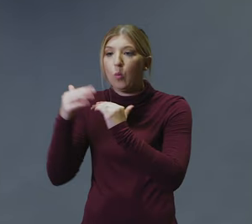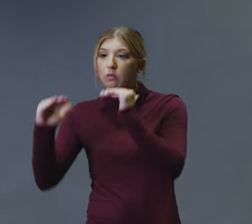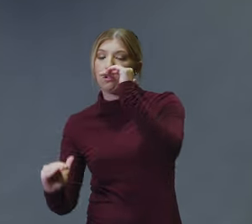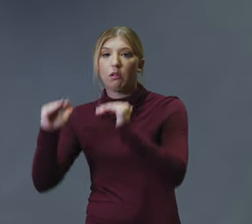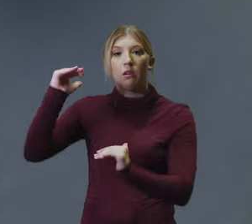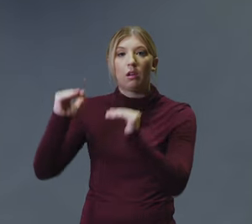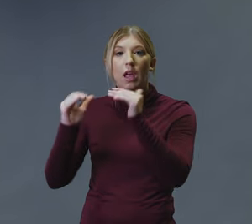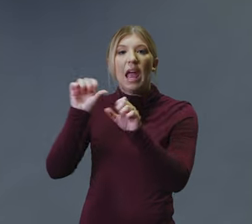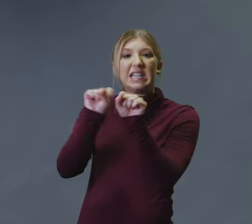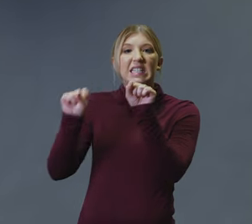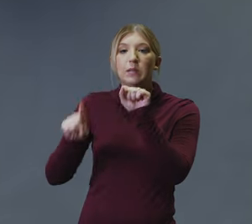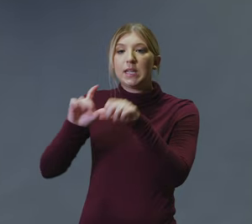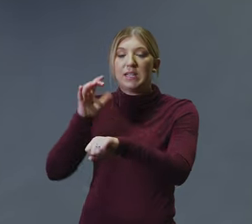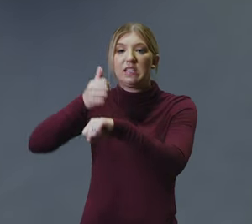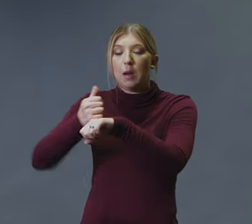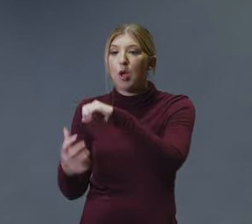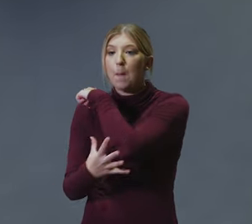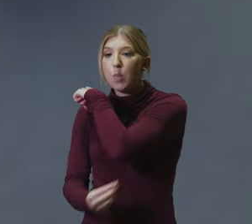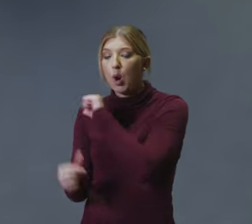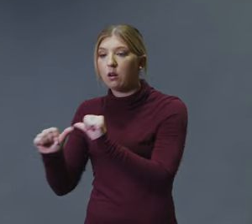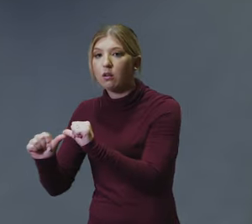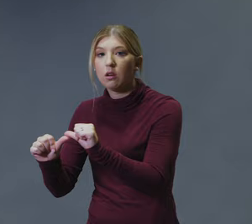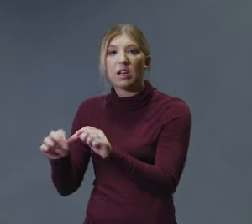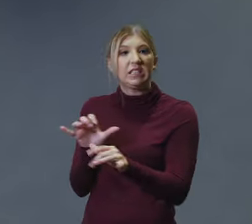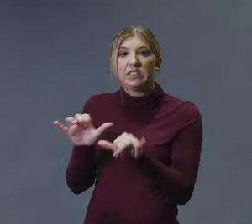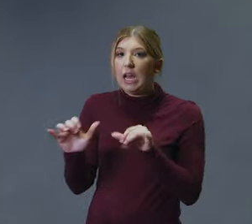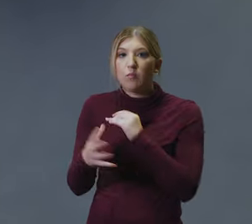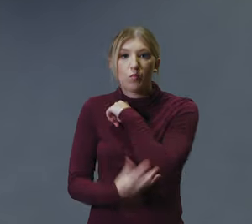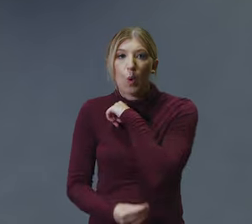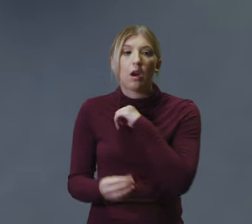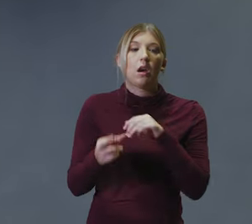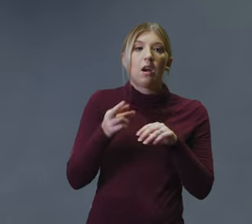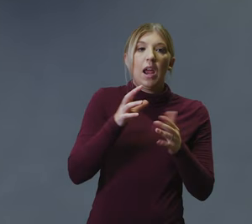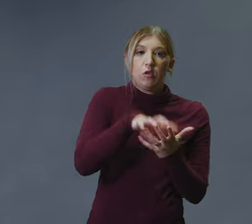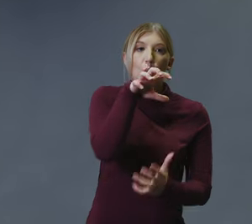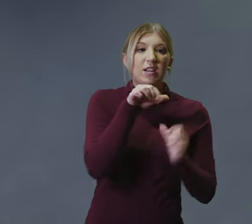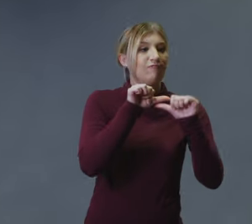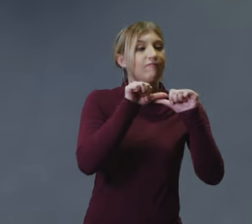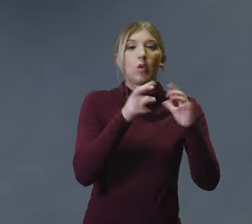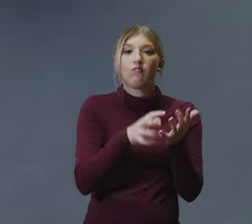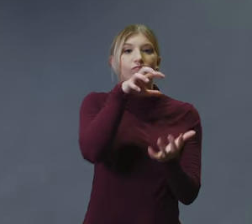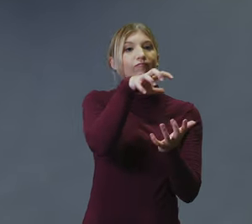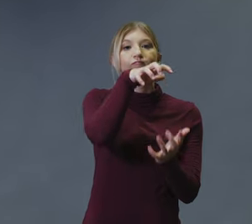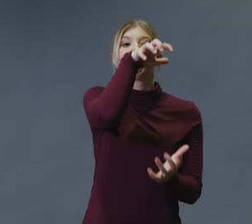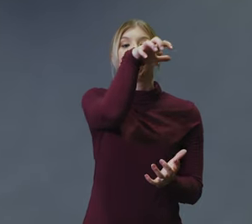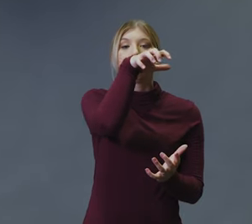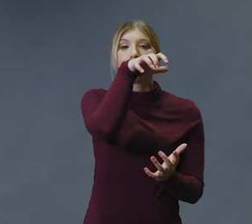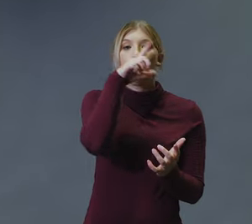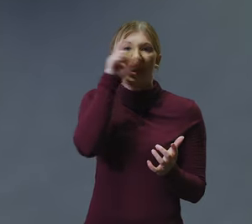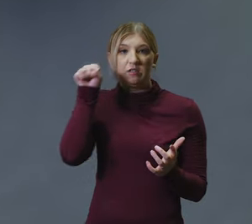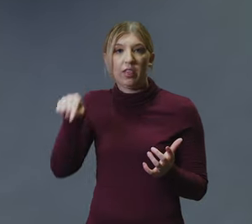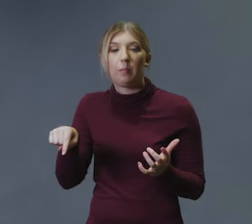that works to keep the poor people poor and allows the rich to keep getting rich at the expense of those who are